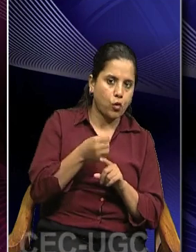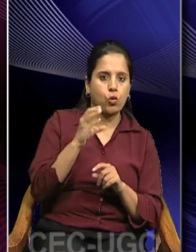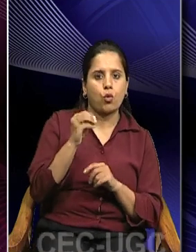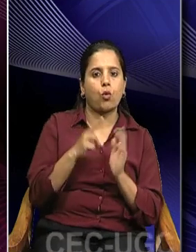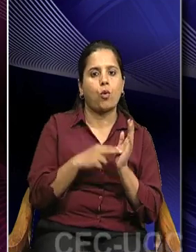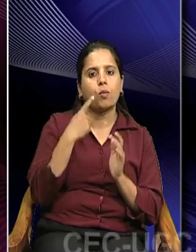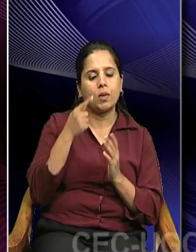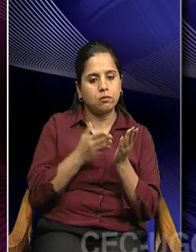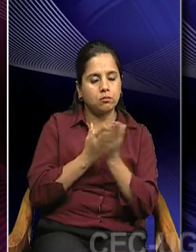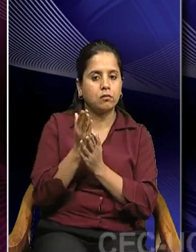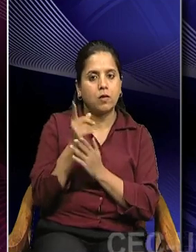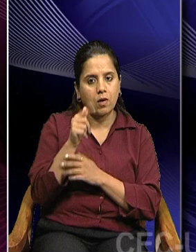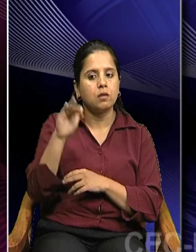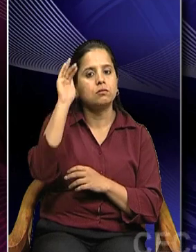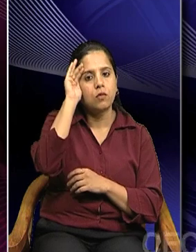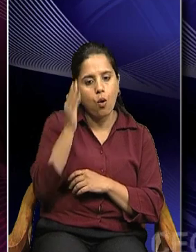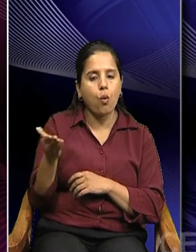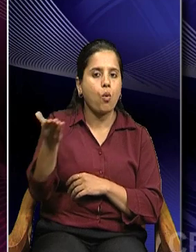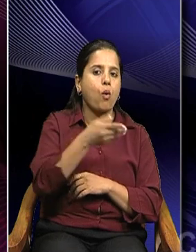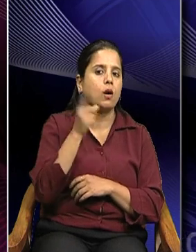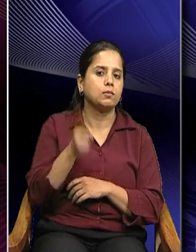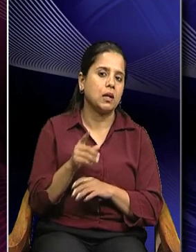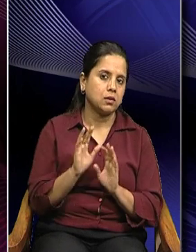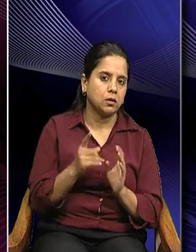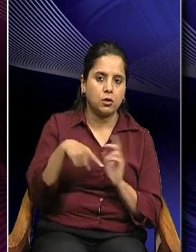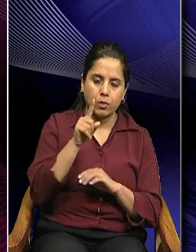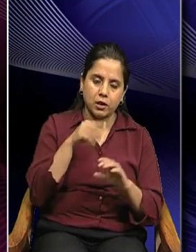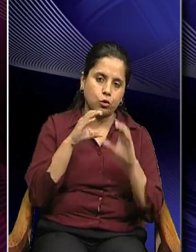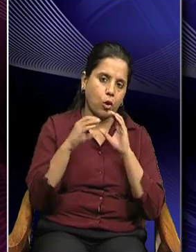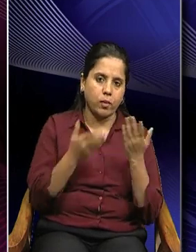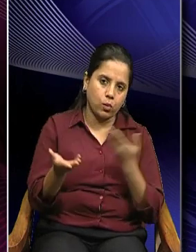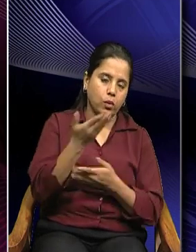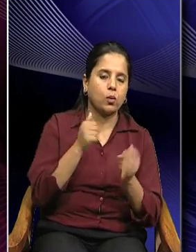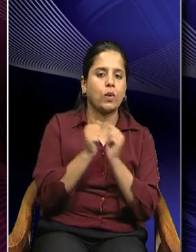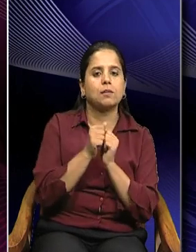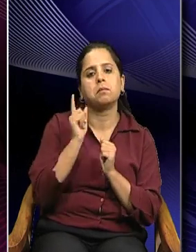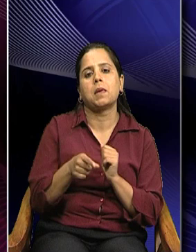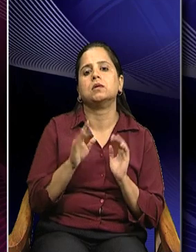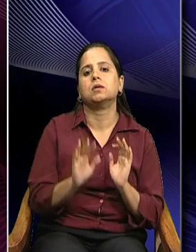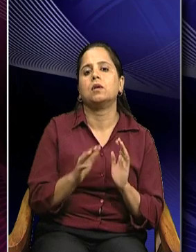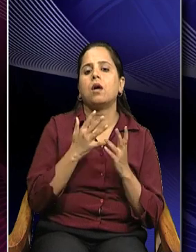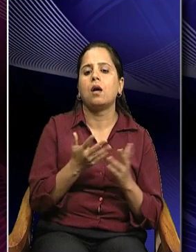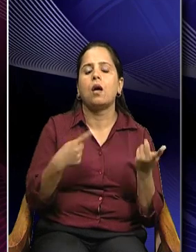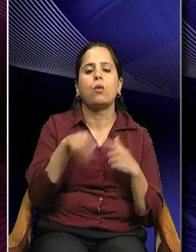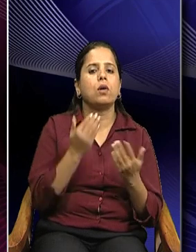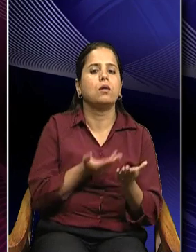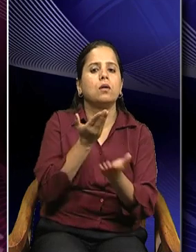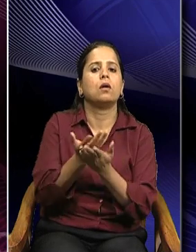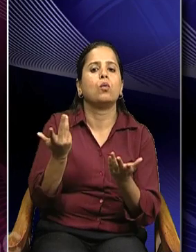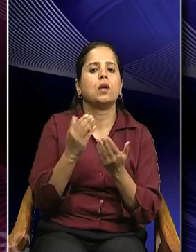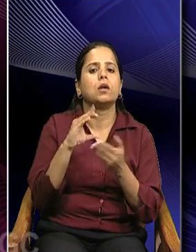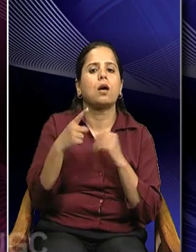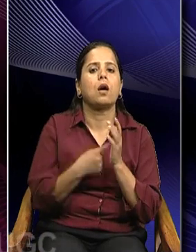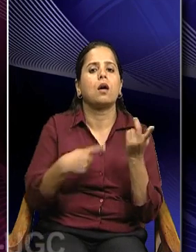omnidirectional. So we have to listen to everyone, we have to communicate to everyone, whatever products we are offering to our